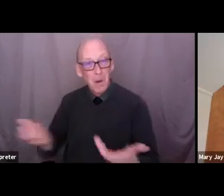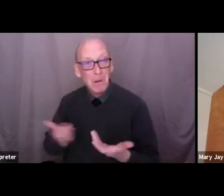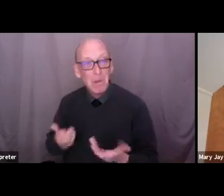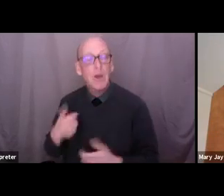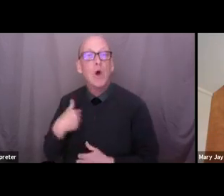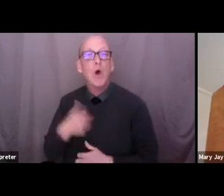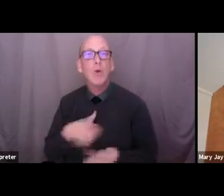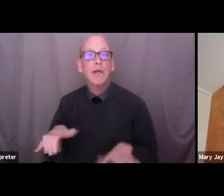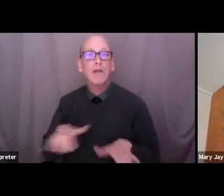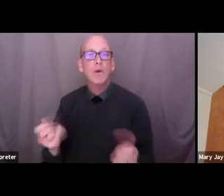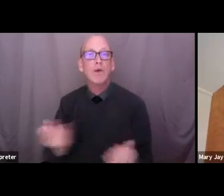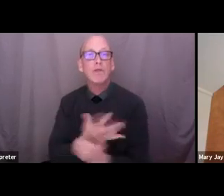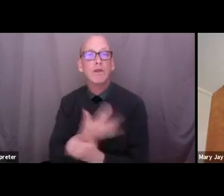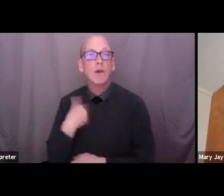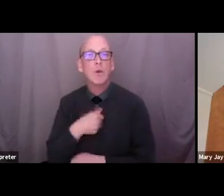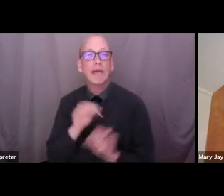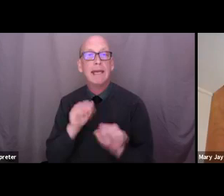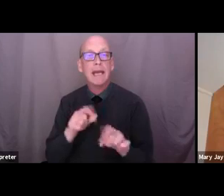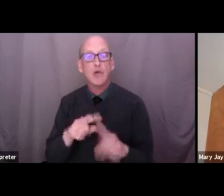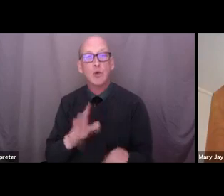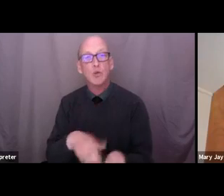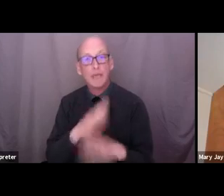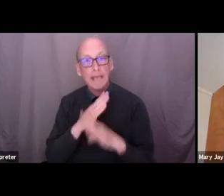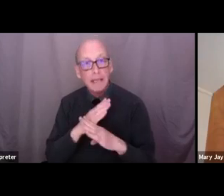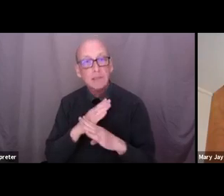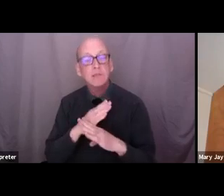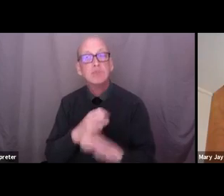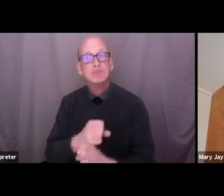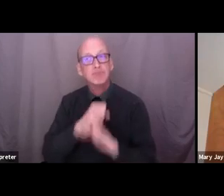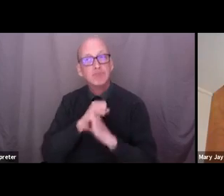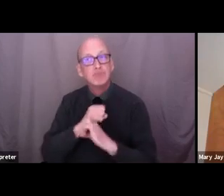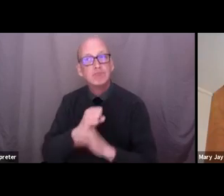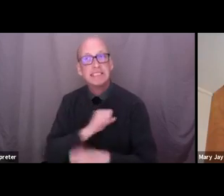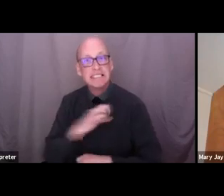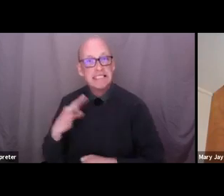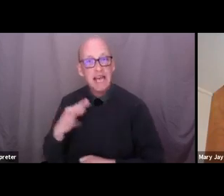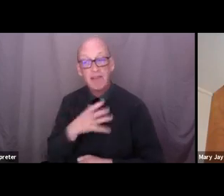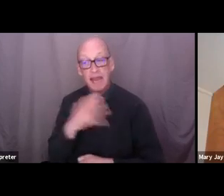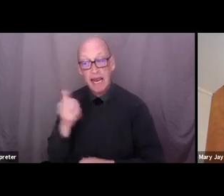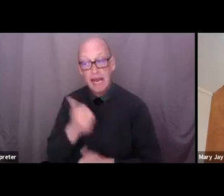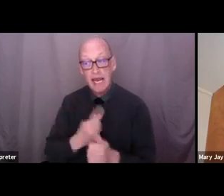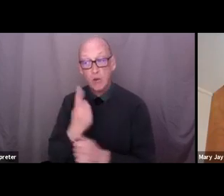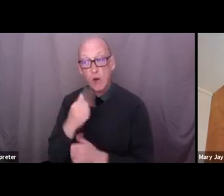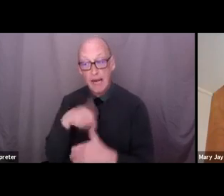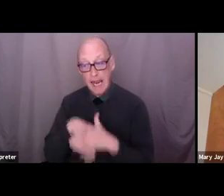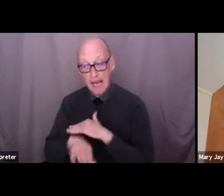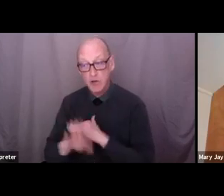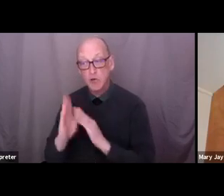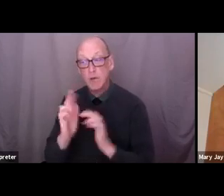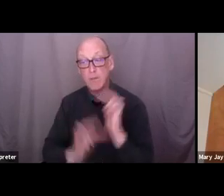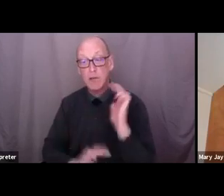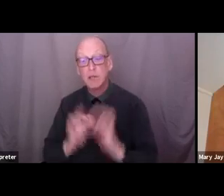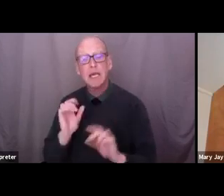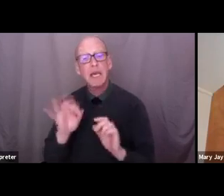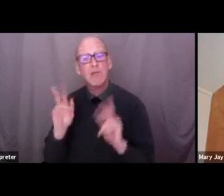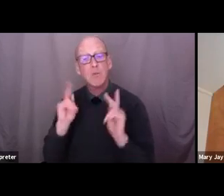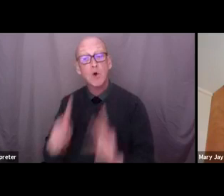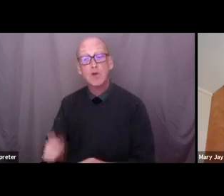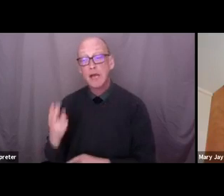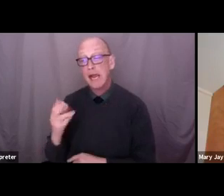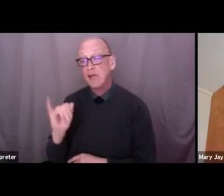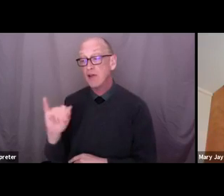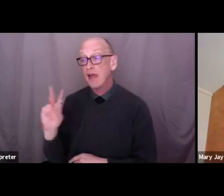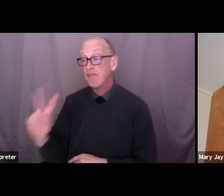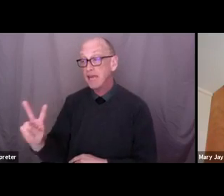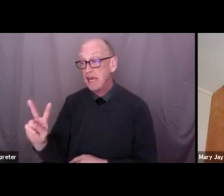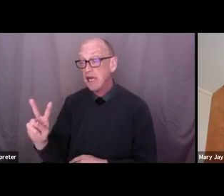can to protect the staff and anybody entering our building. So if somebody is HIV positive, but they've got a drip or a